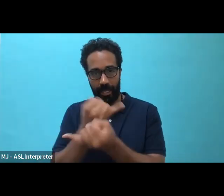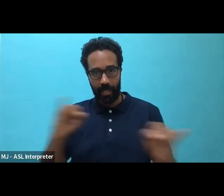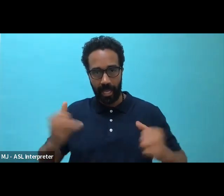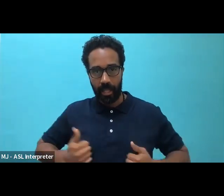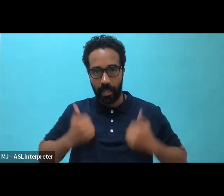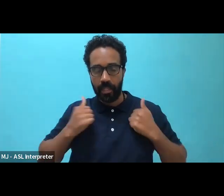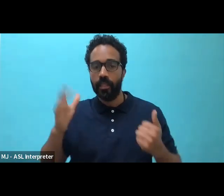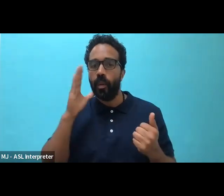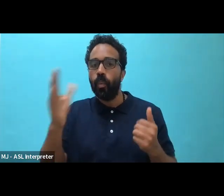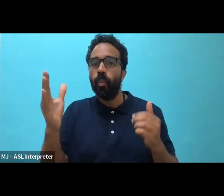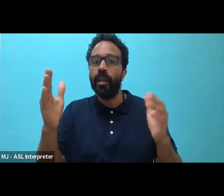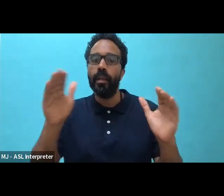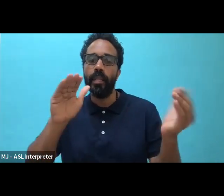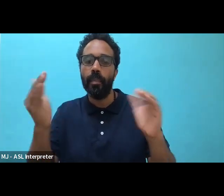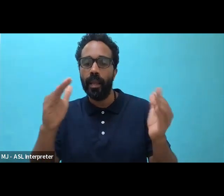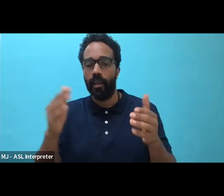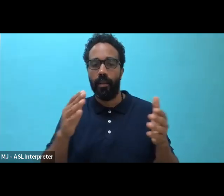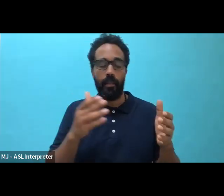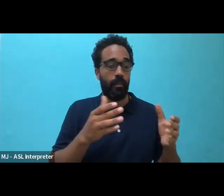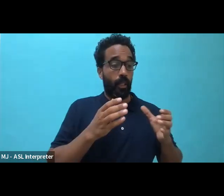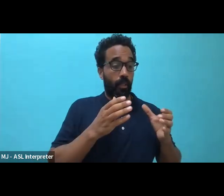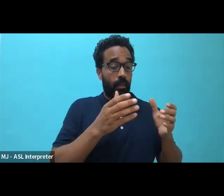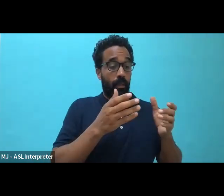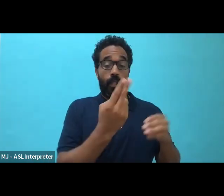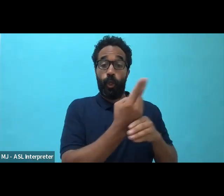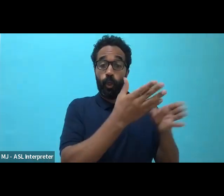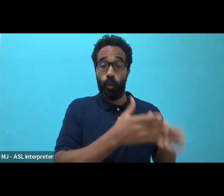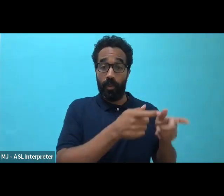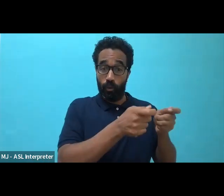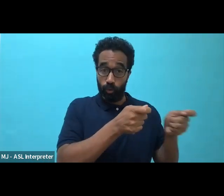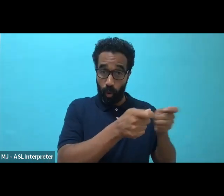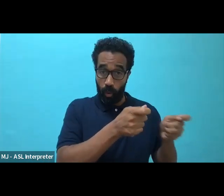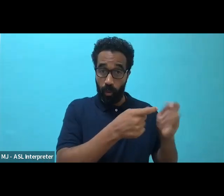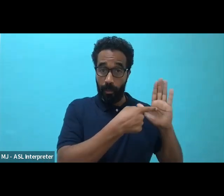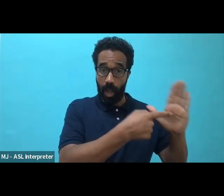model and talk about how consumer control promotes leadership.